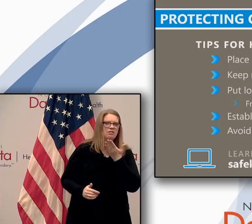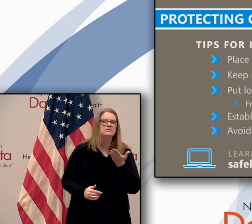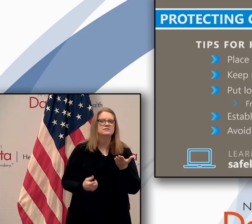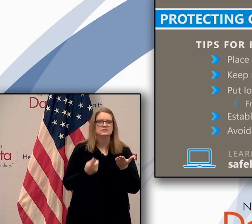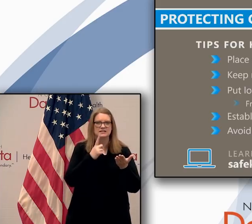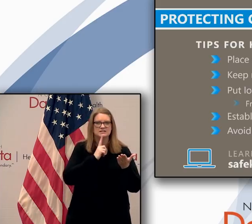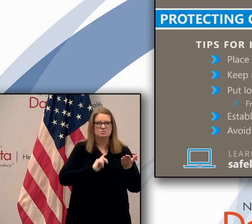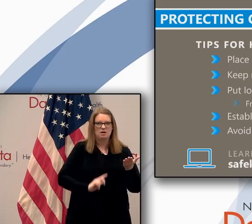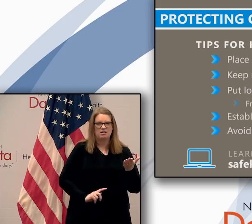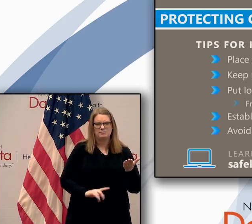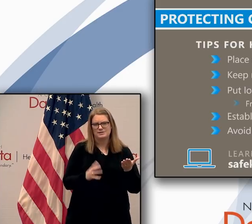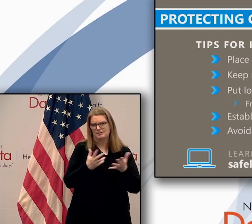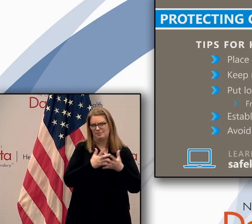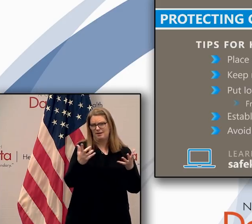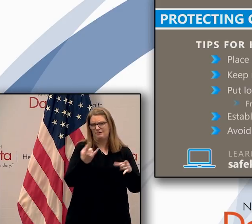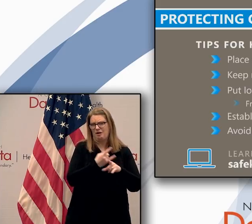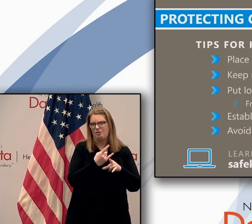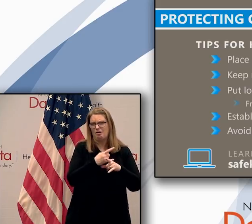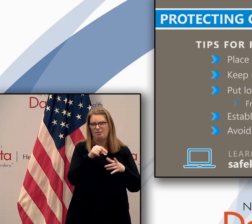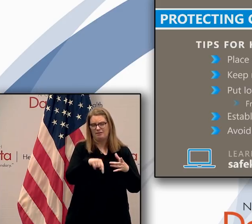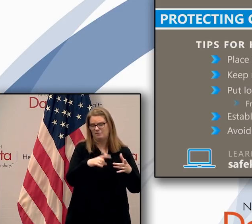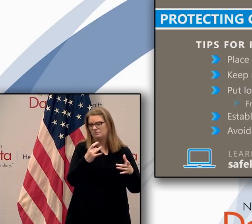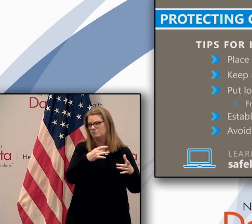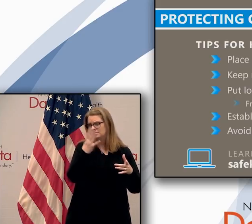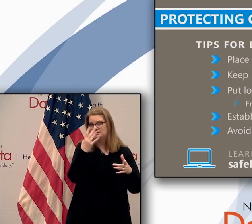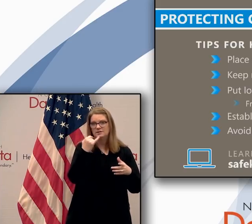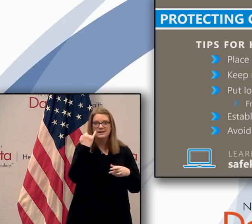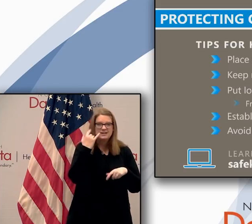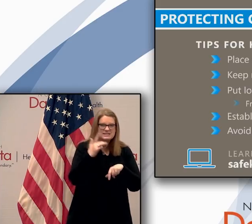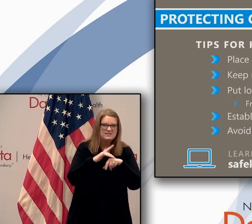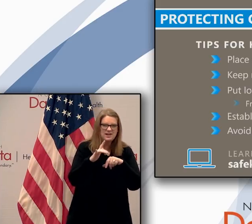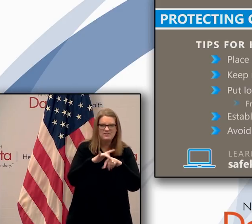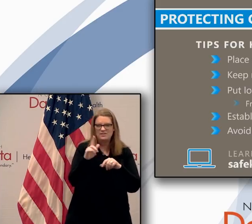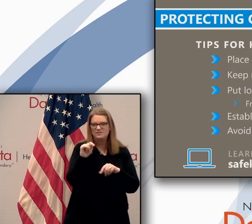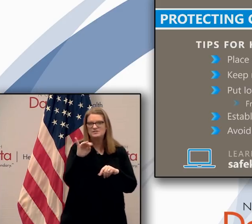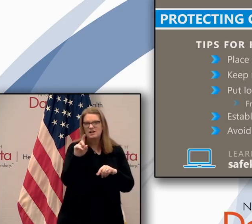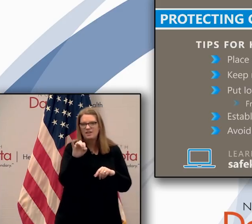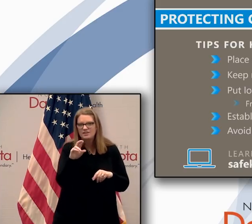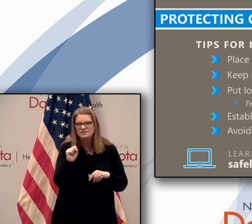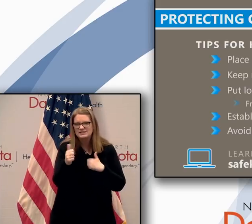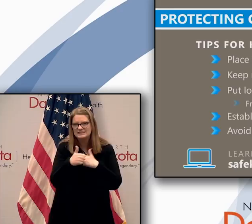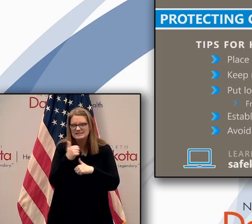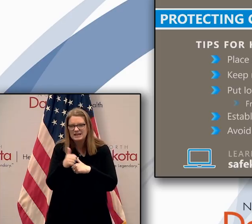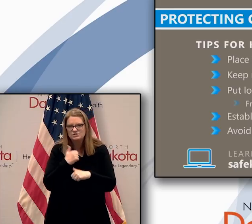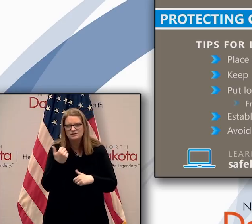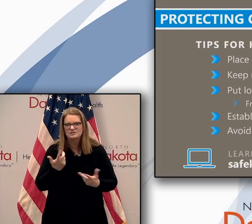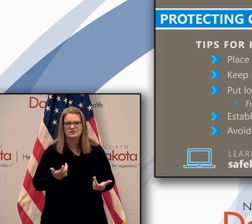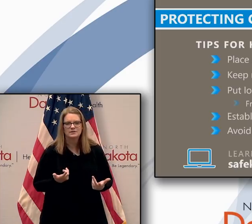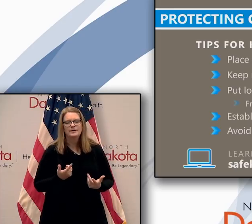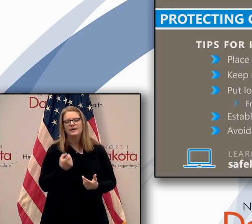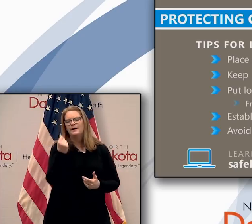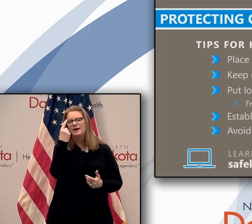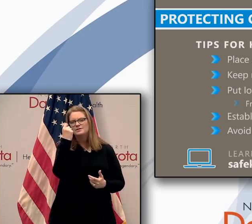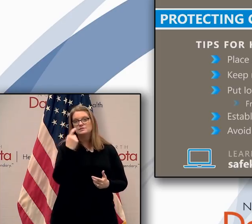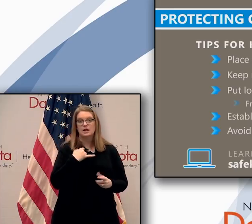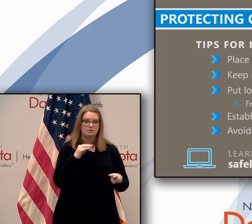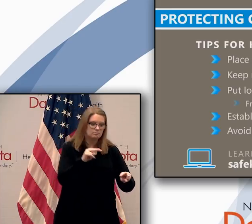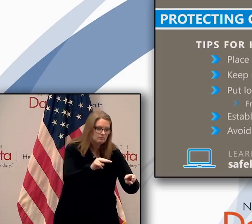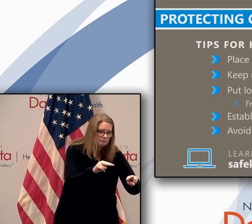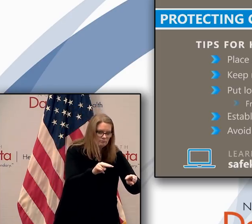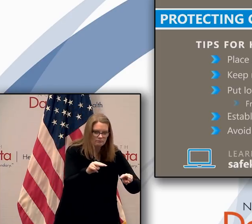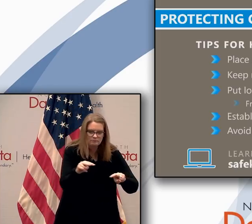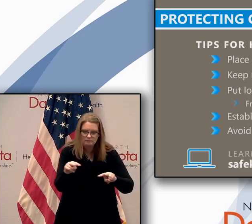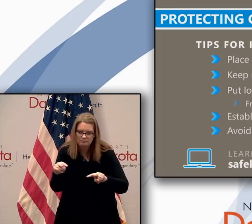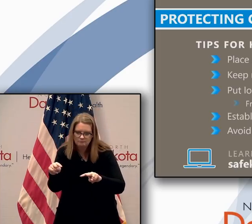And right now, if those are out and available for toddlers, these could be dangerous. You can't watch your children every minute of the day, so it only